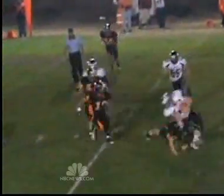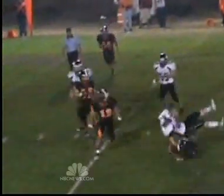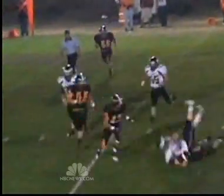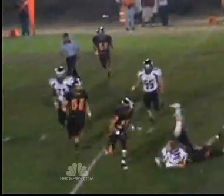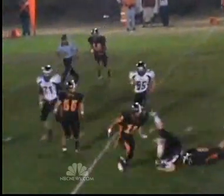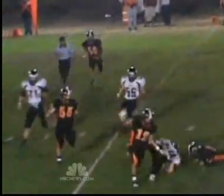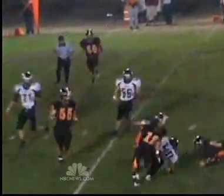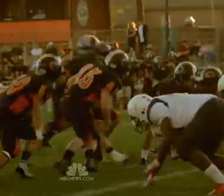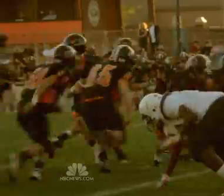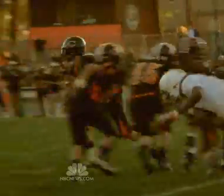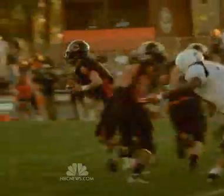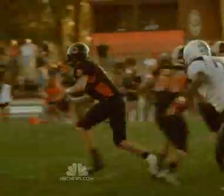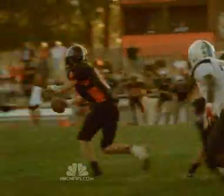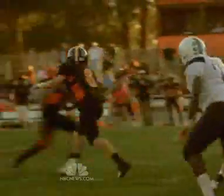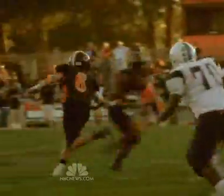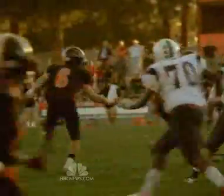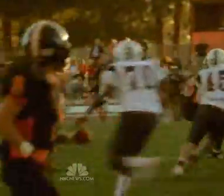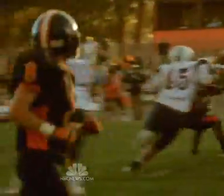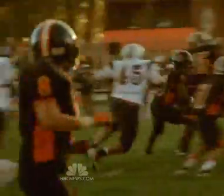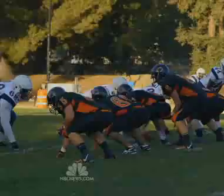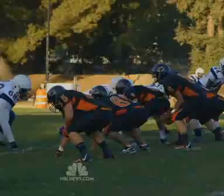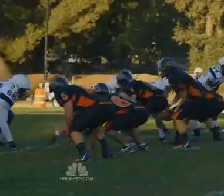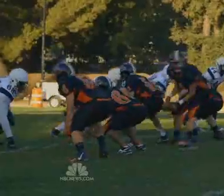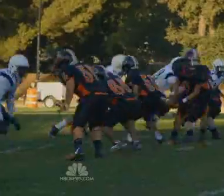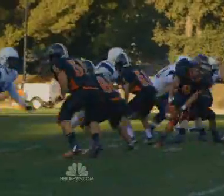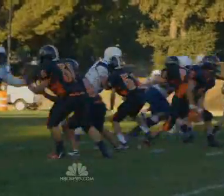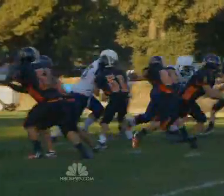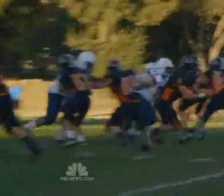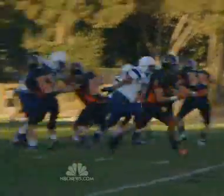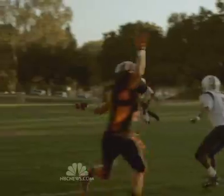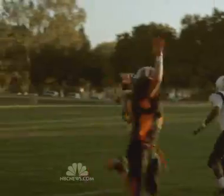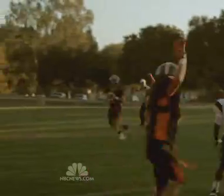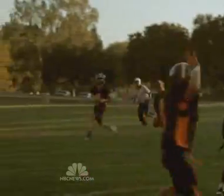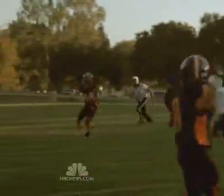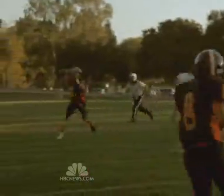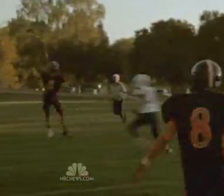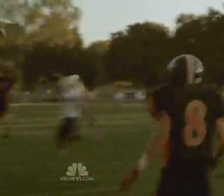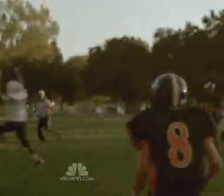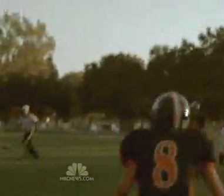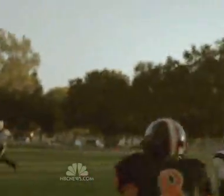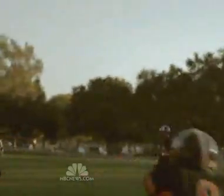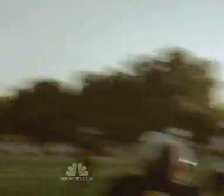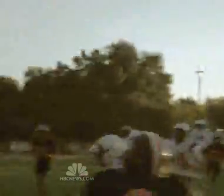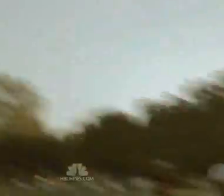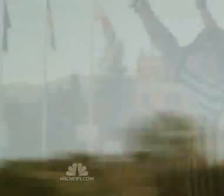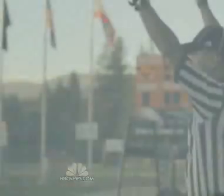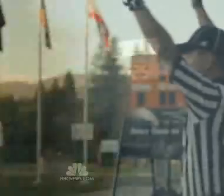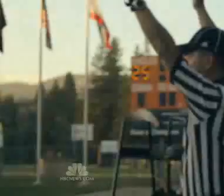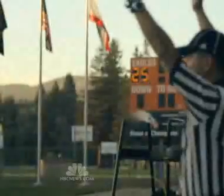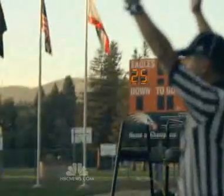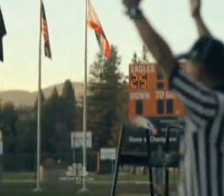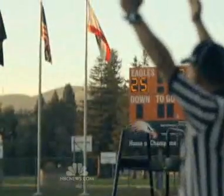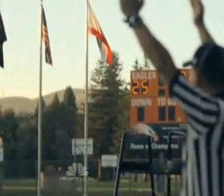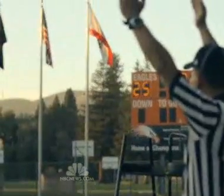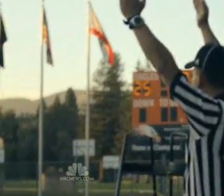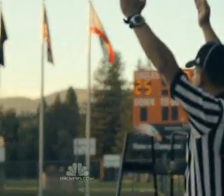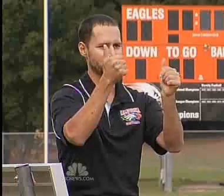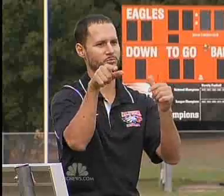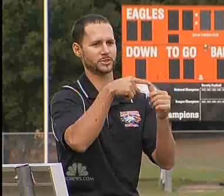Eagles were pushed to practice fast and play that way. A hurry-up offense with each snap within 7 seconds of the referee's spot. We set